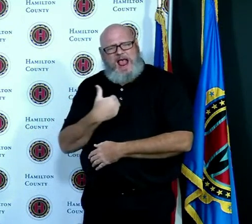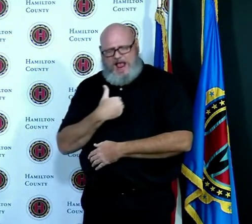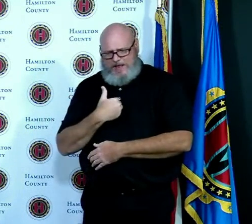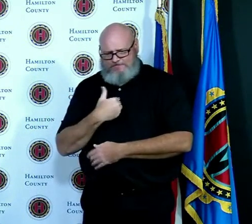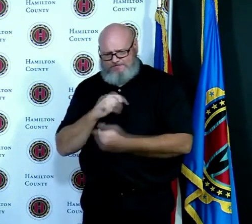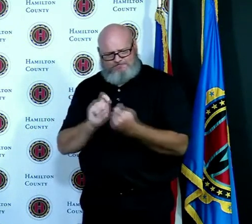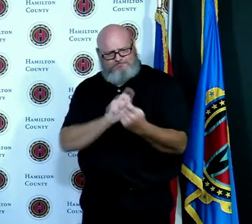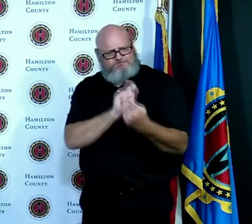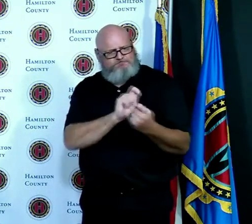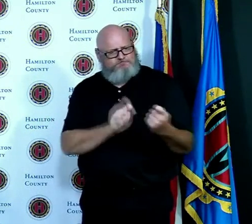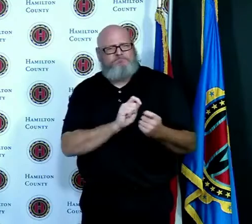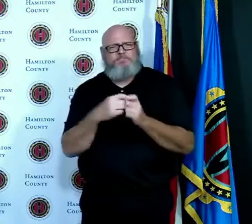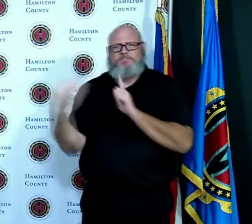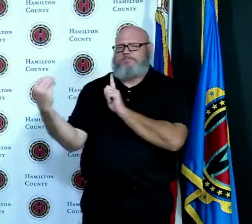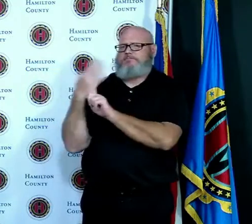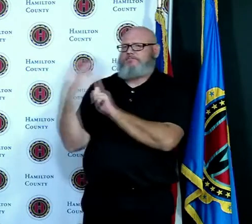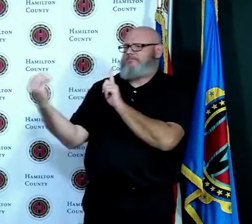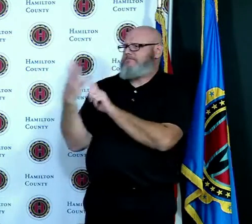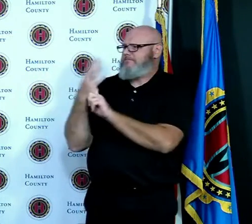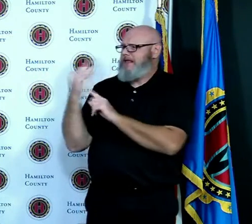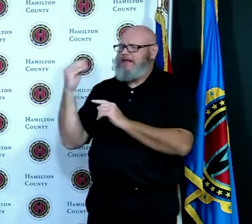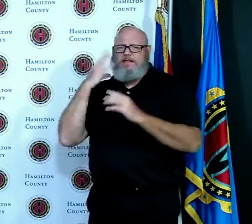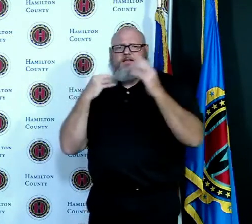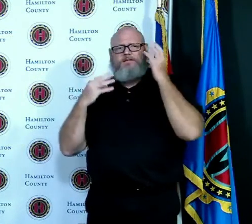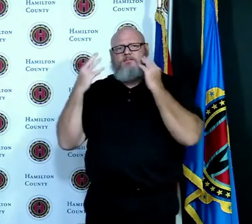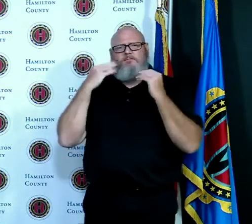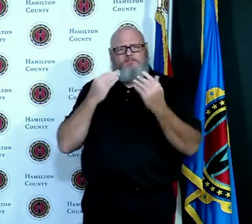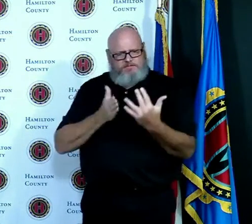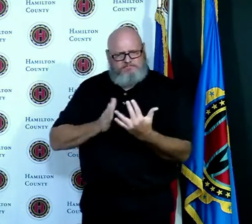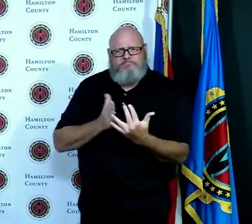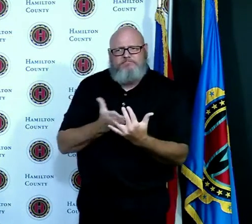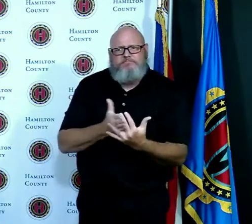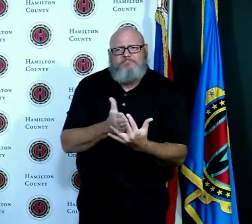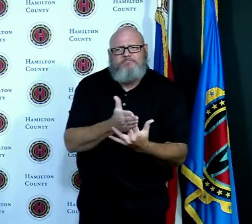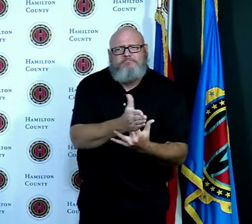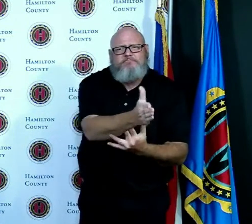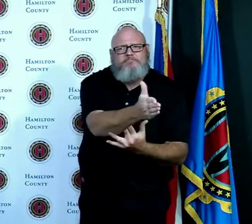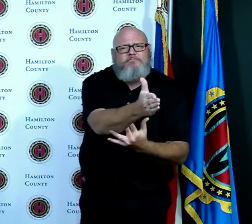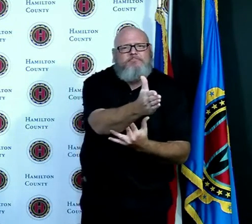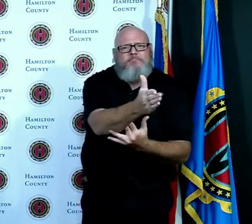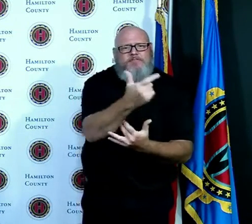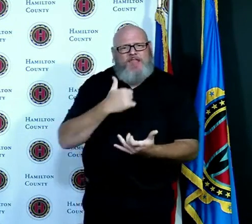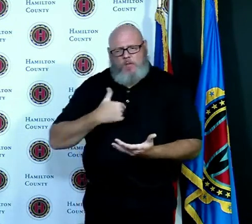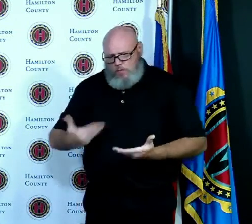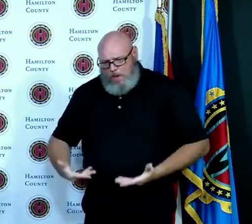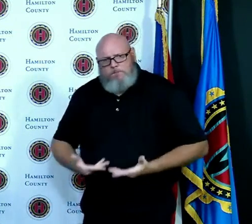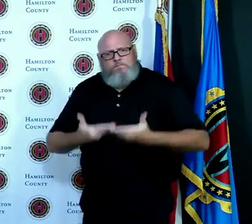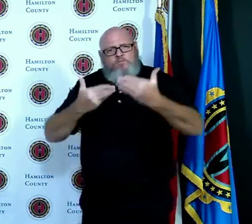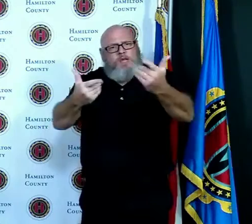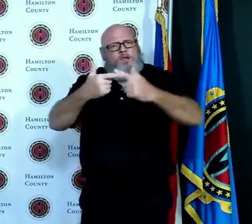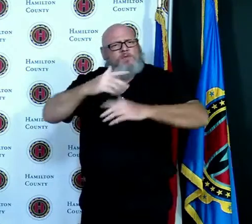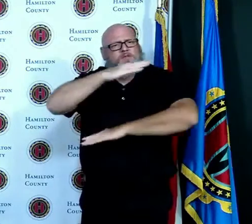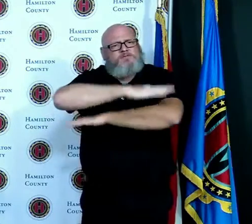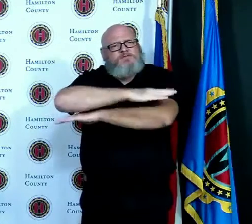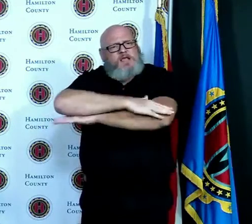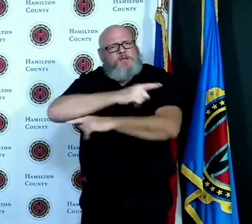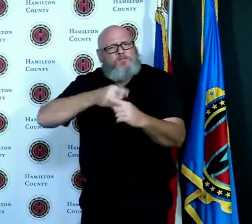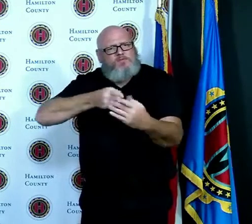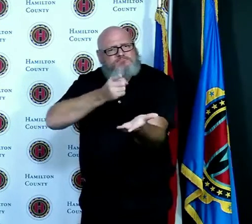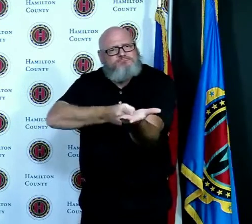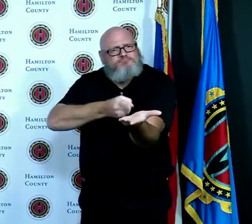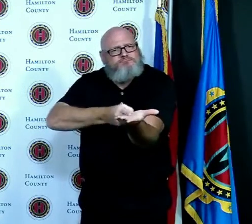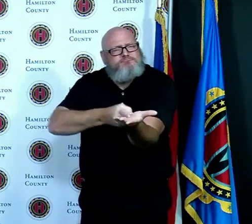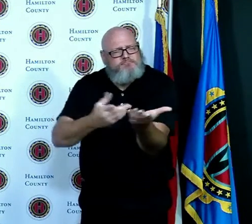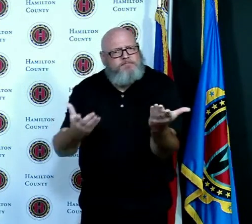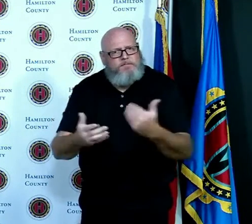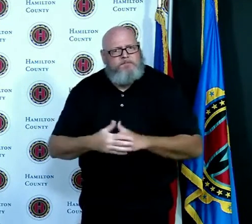our community, and we bring that to the table, and I think that's a huge asset. And so we will continue to do the work for the benefit of everybody that lives in Hamilton